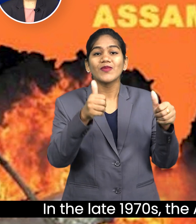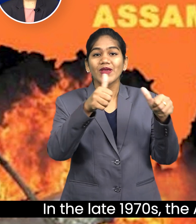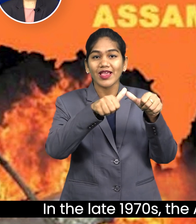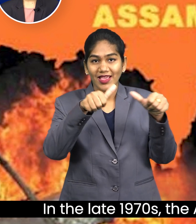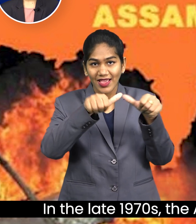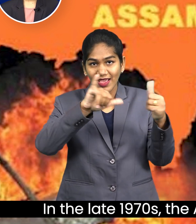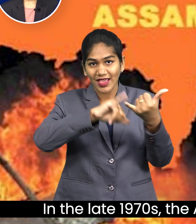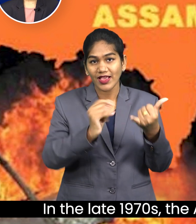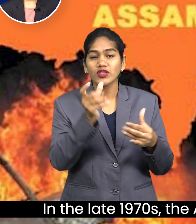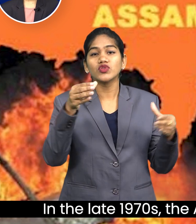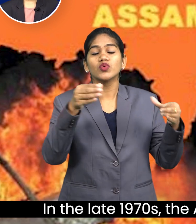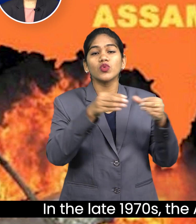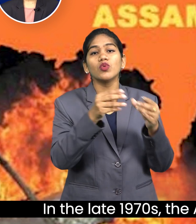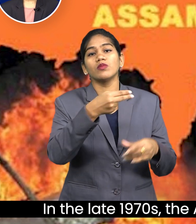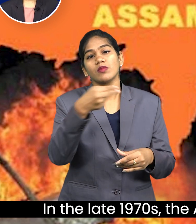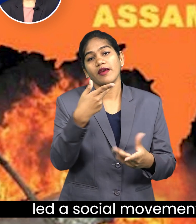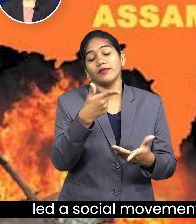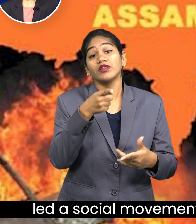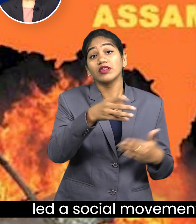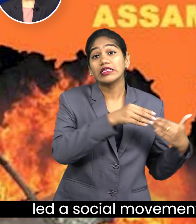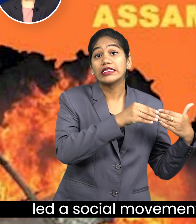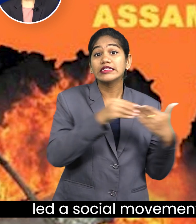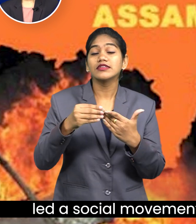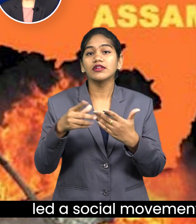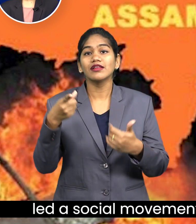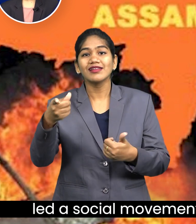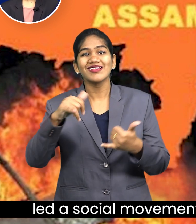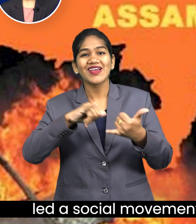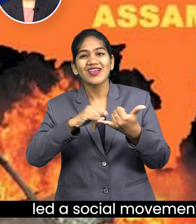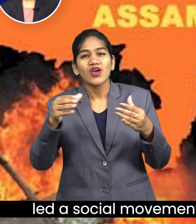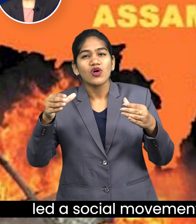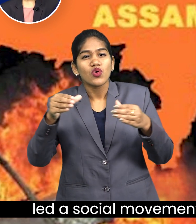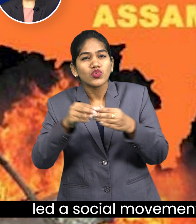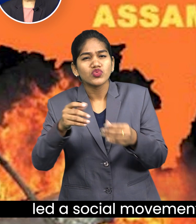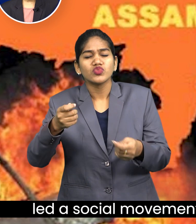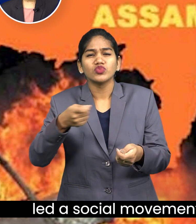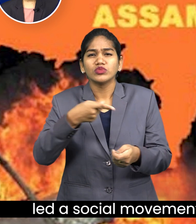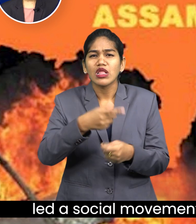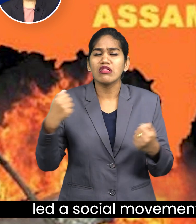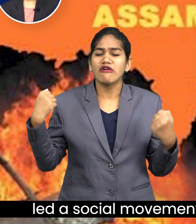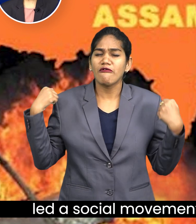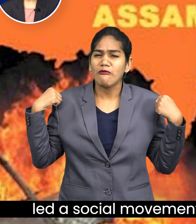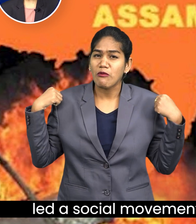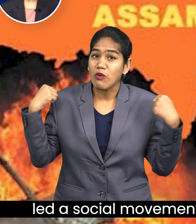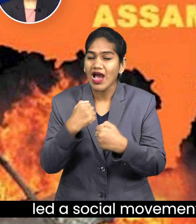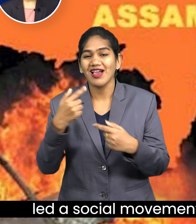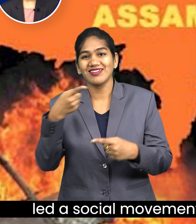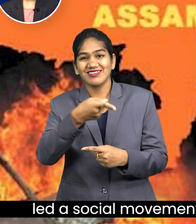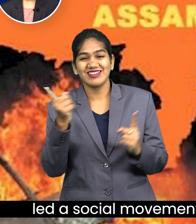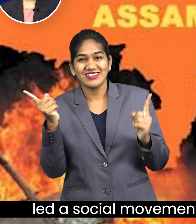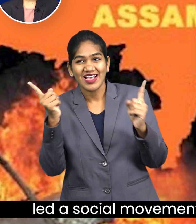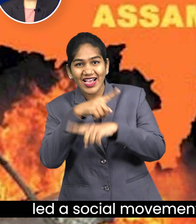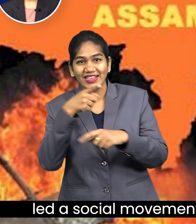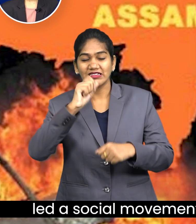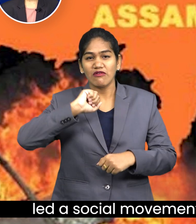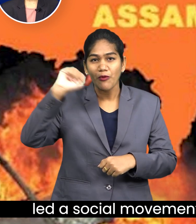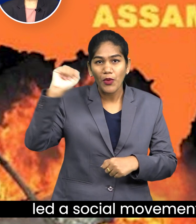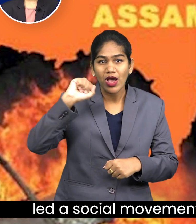led a social movement against the central government.